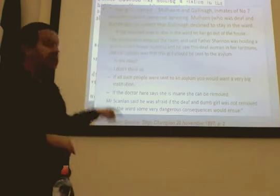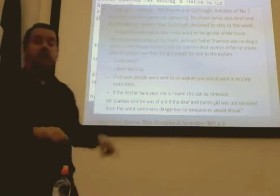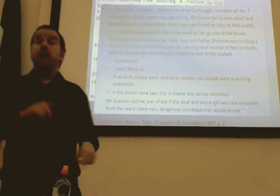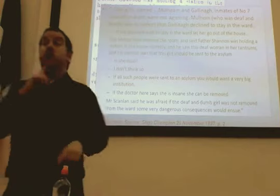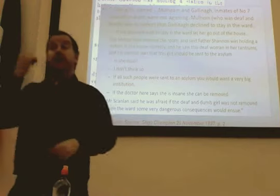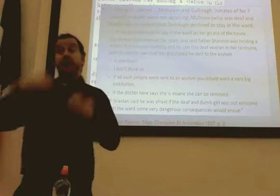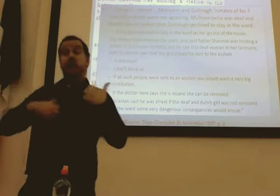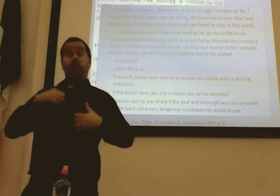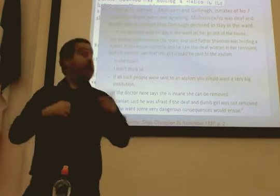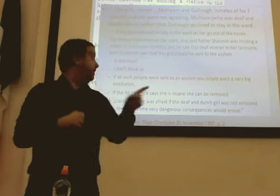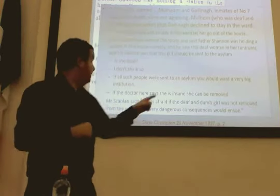was.